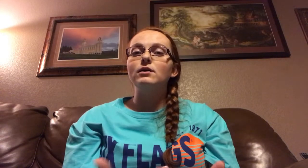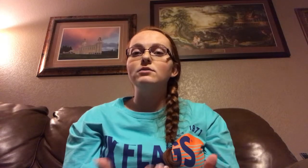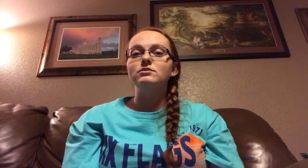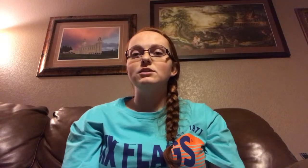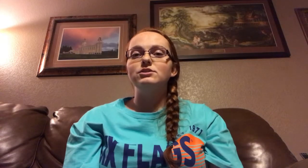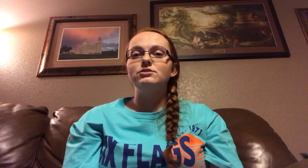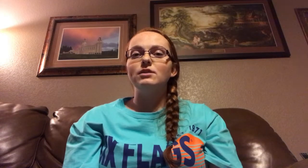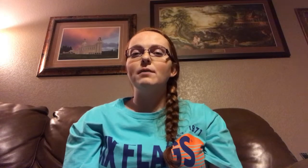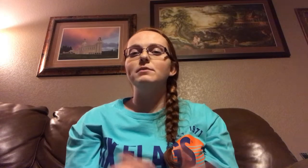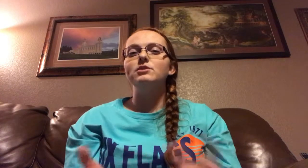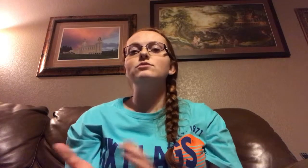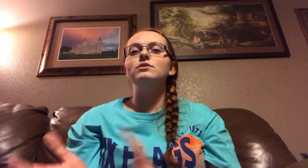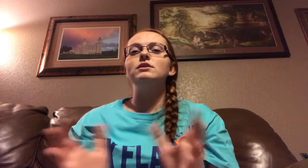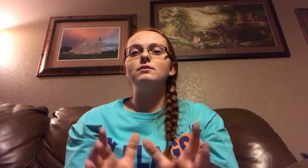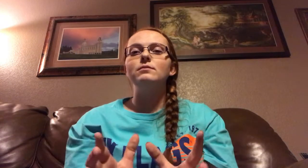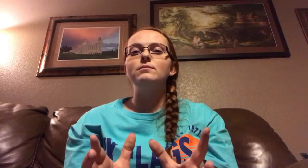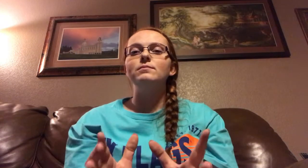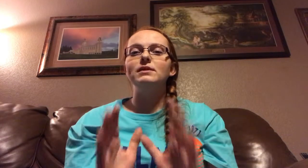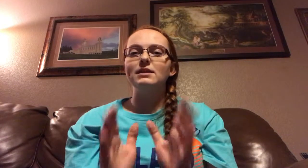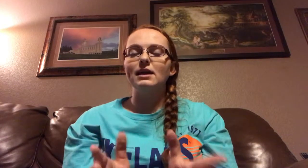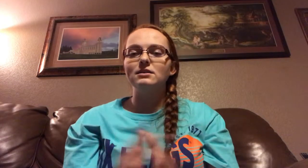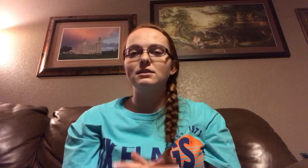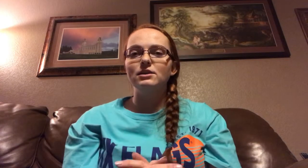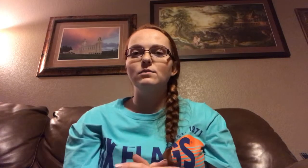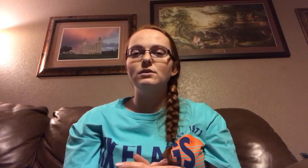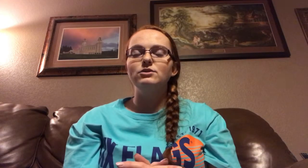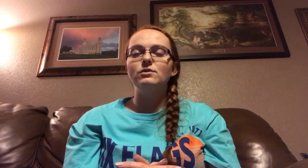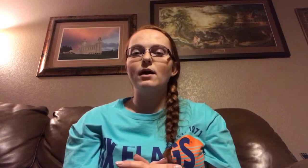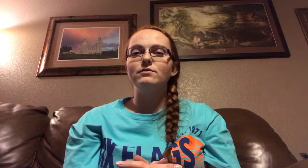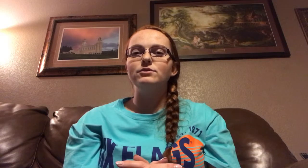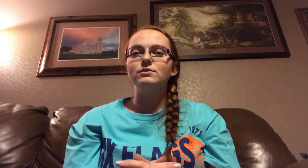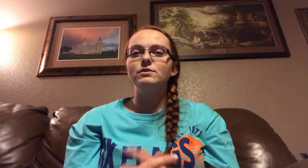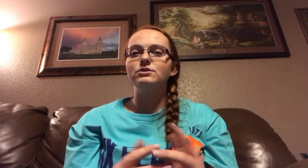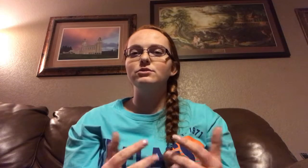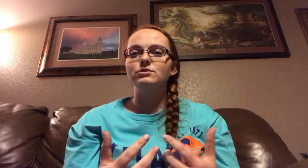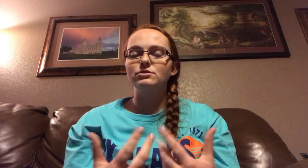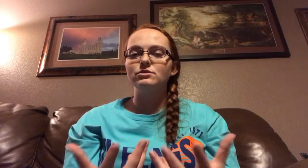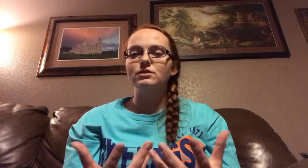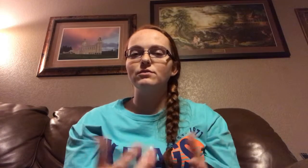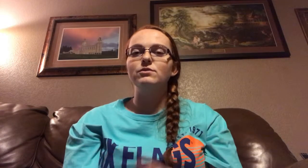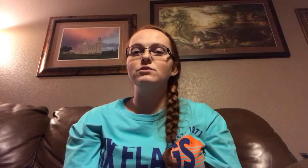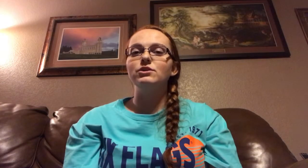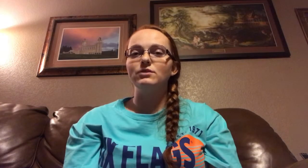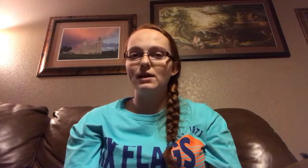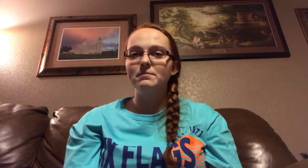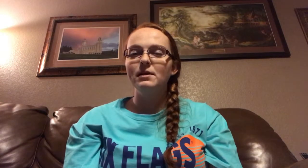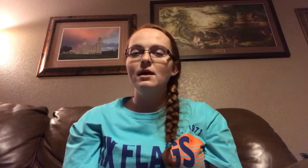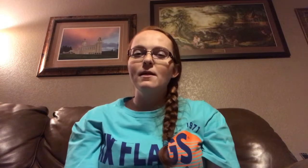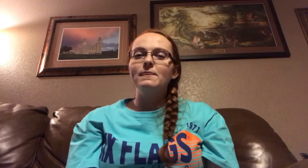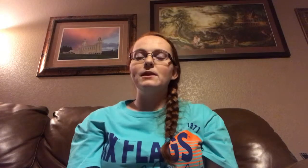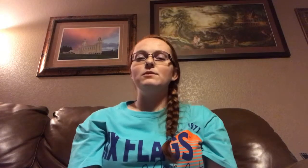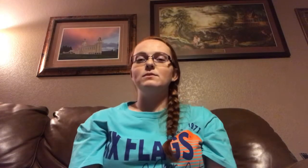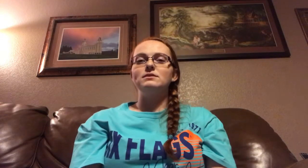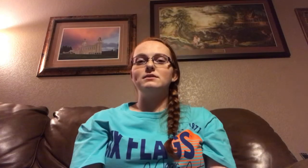also teach you that, but this would be the next thing you would do after you introduce yourself using your name. Then you would